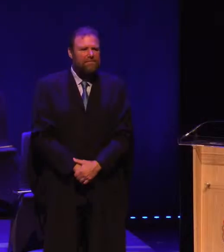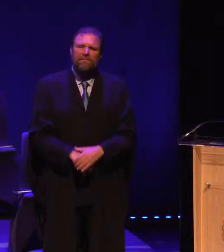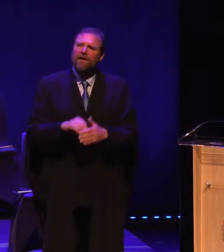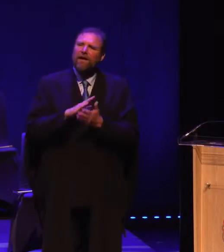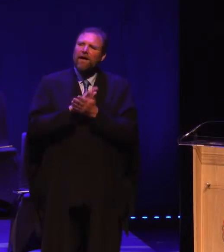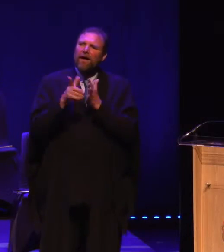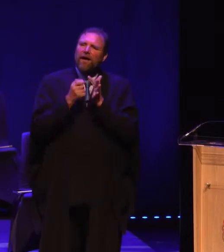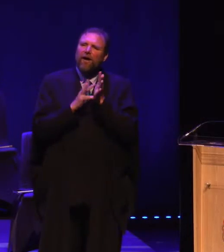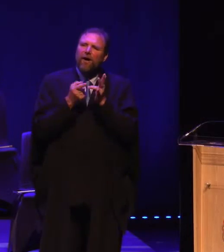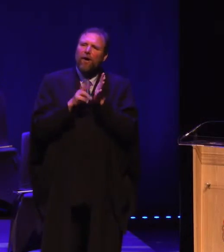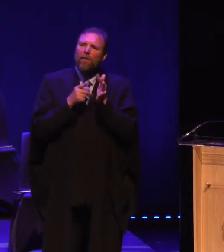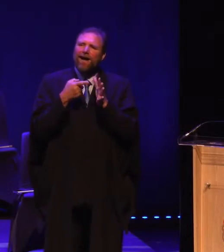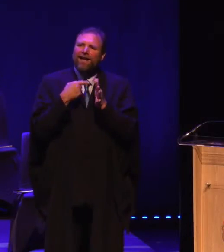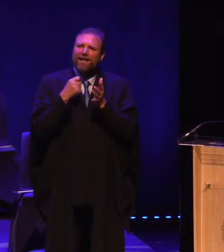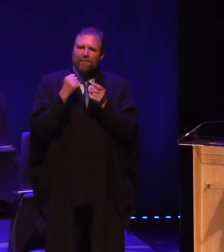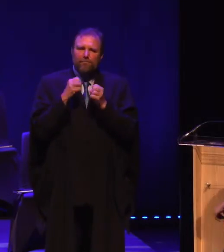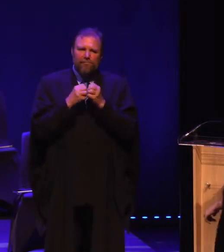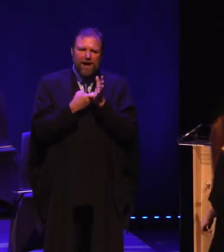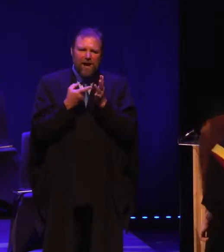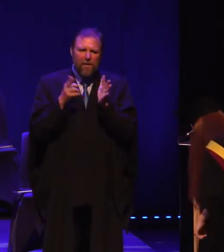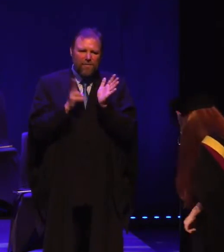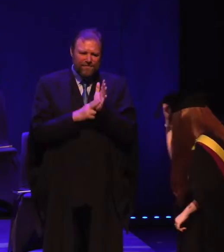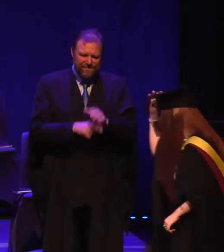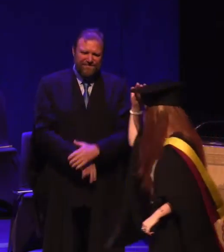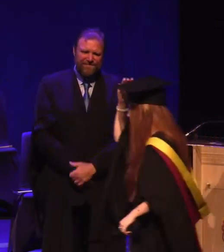Hermione Louise Brown.